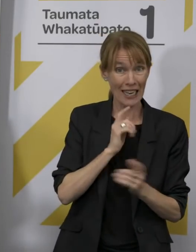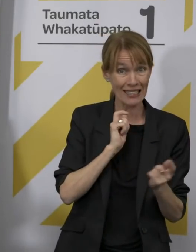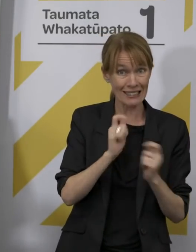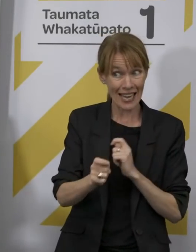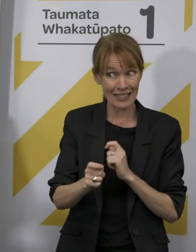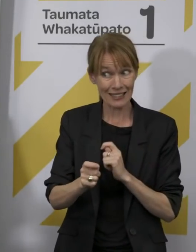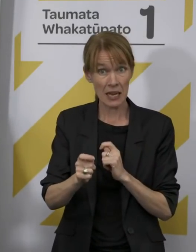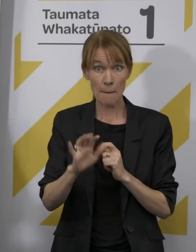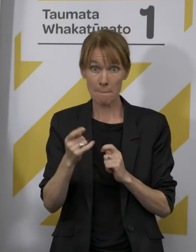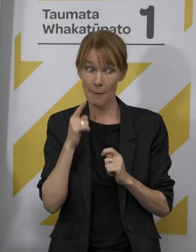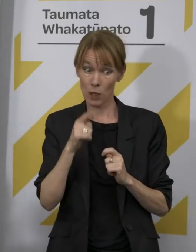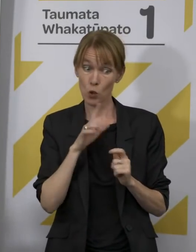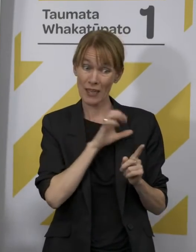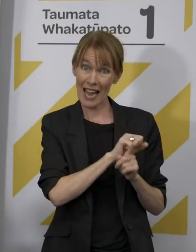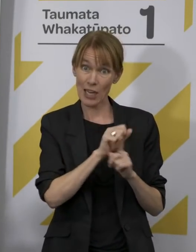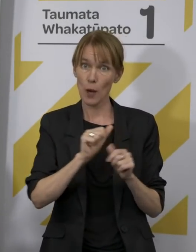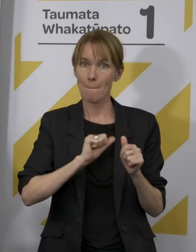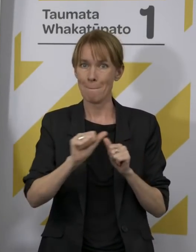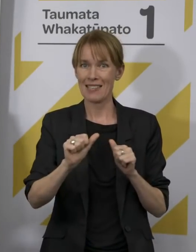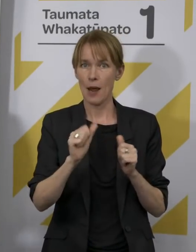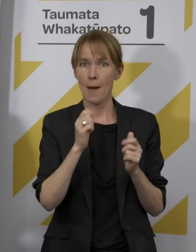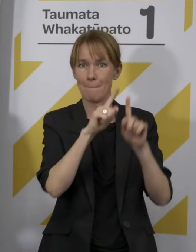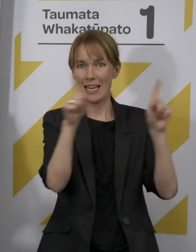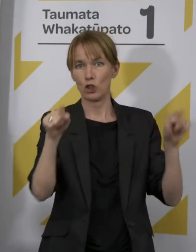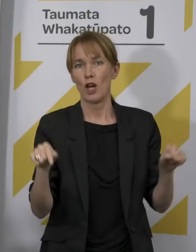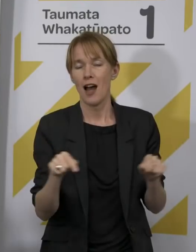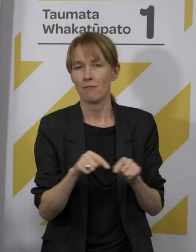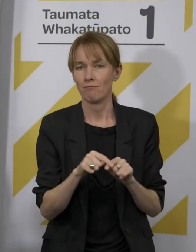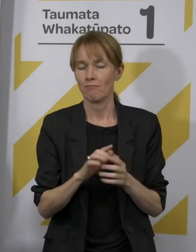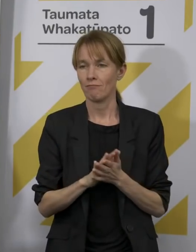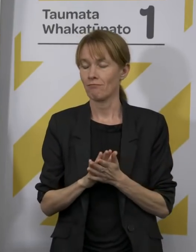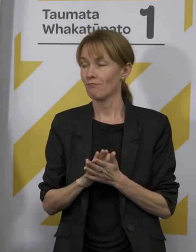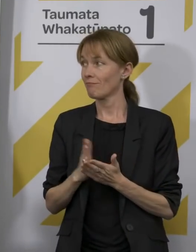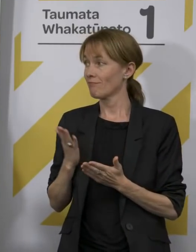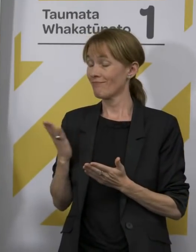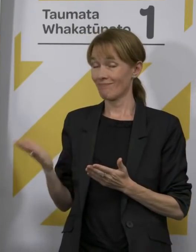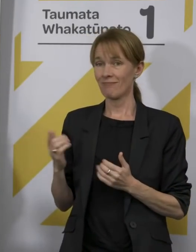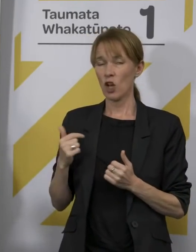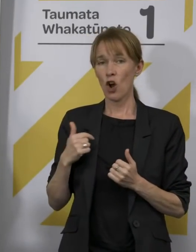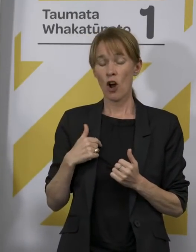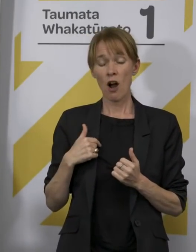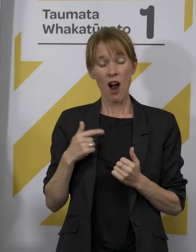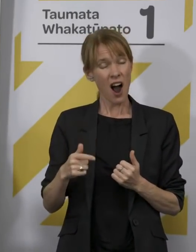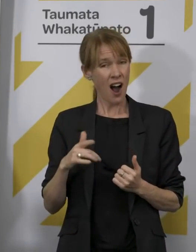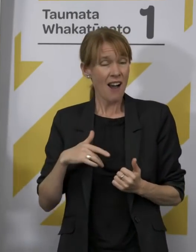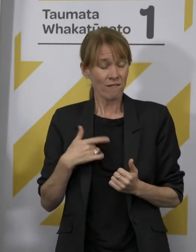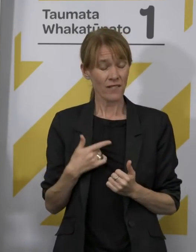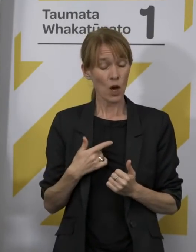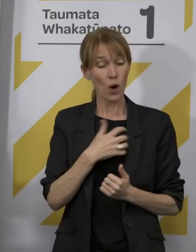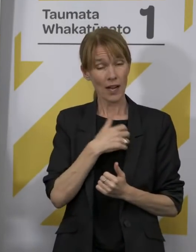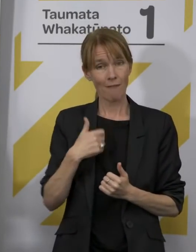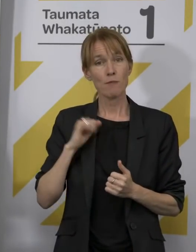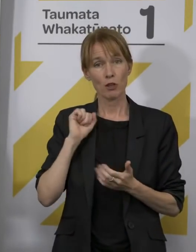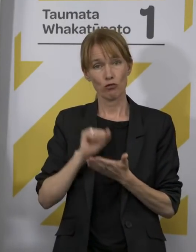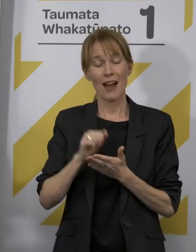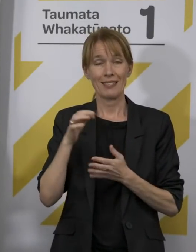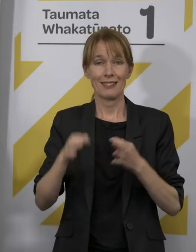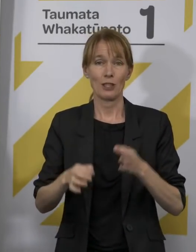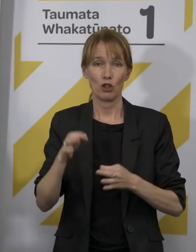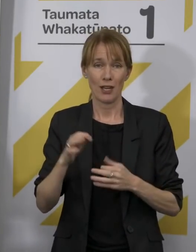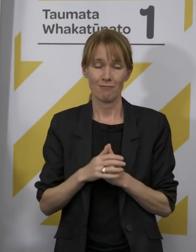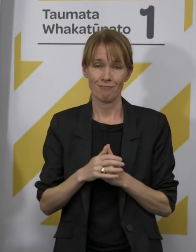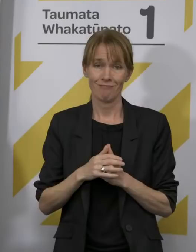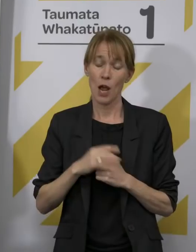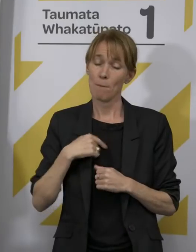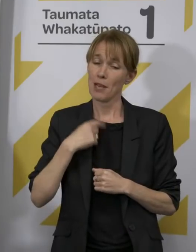looked like? I don't think it was a mistake, and I think the question's been asked for 2 reasons. First of all, the 14 days is